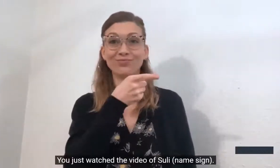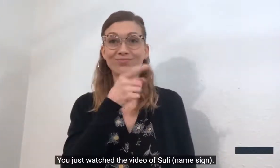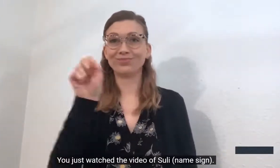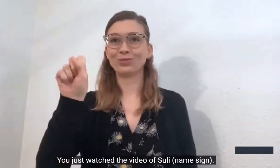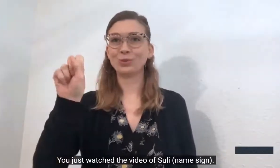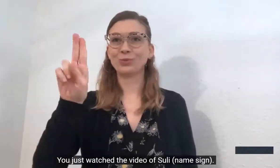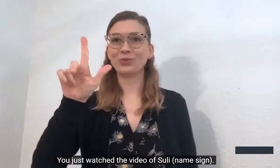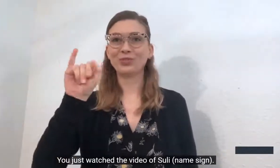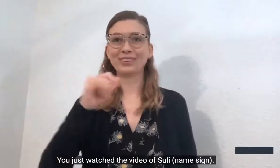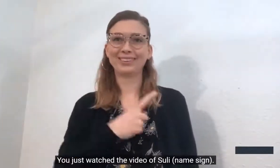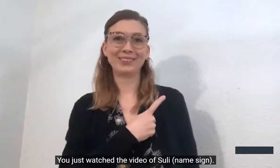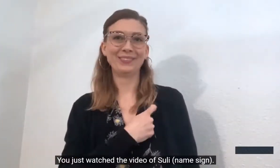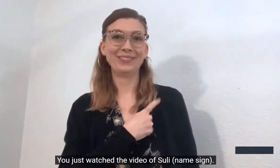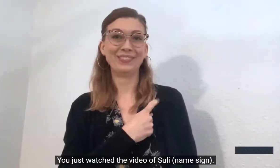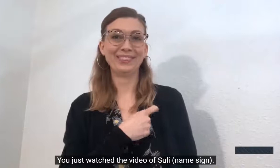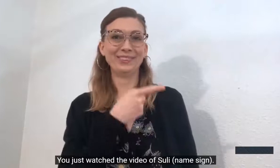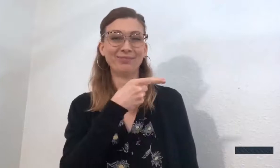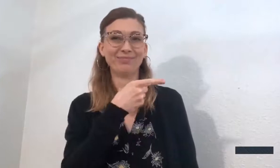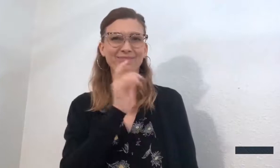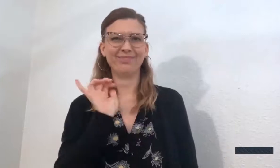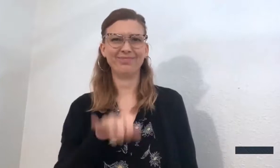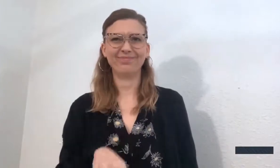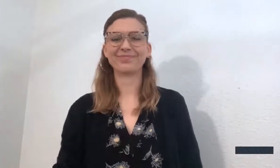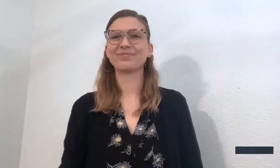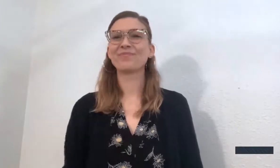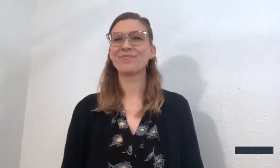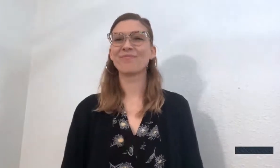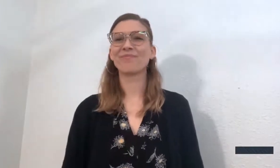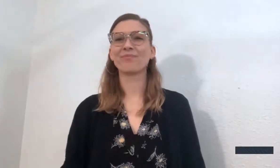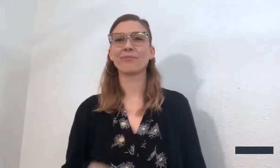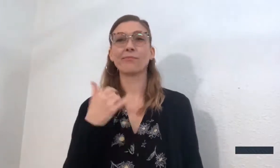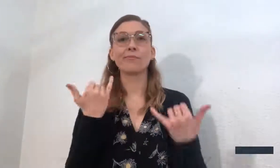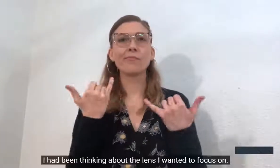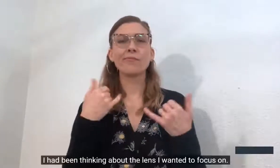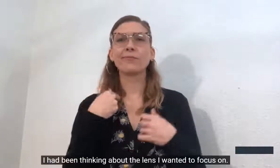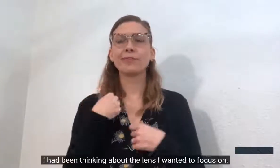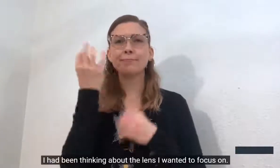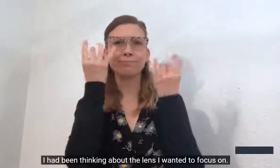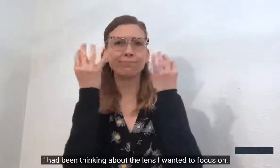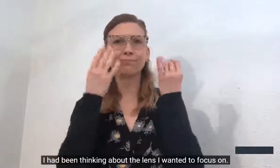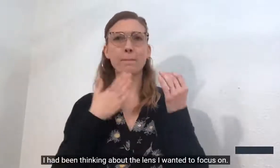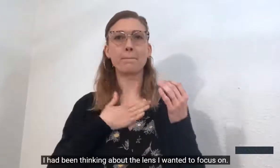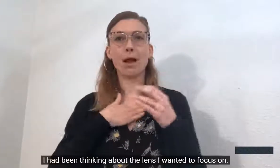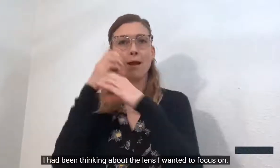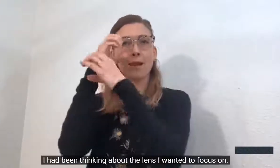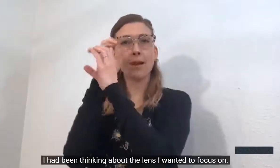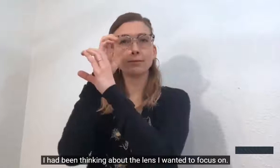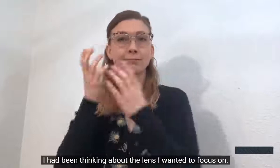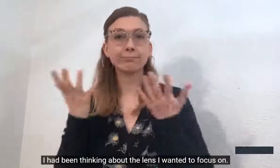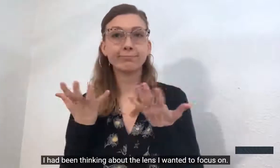You just watched a video of Suli. That's the student's name. I had been thinking